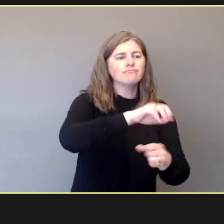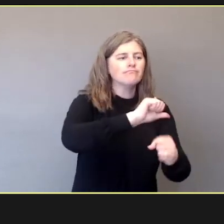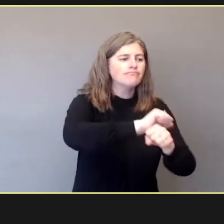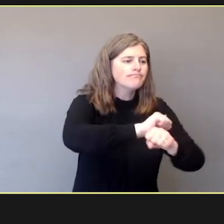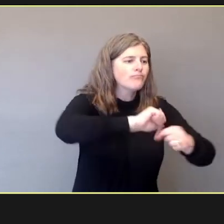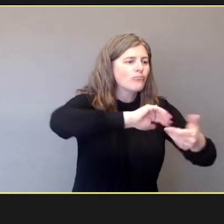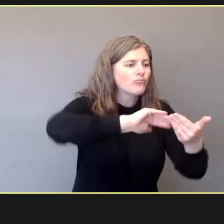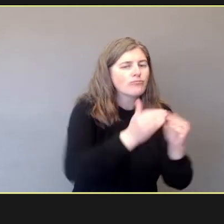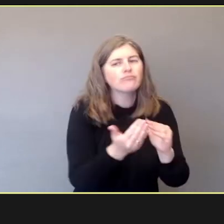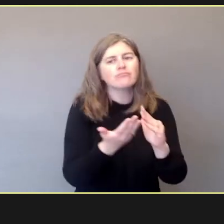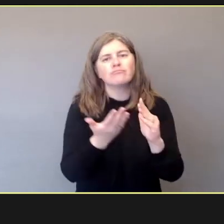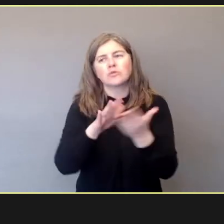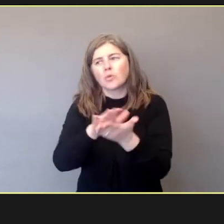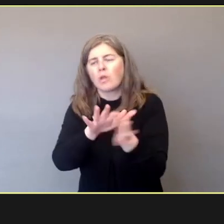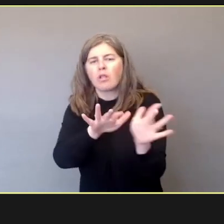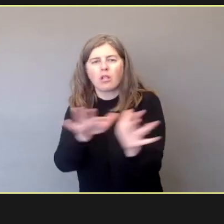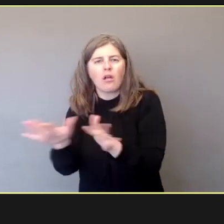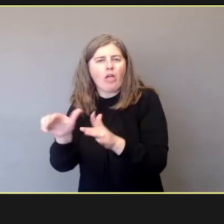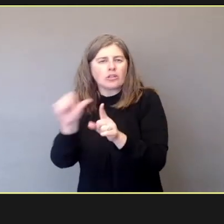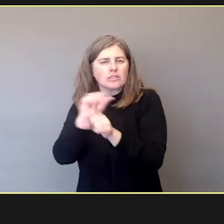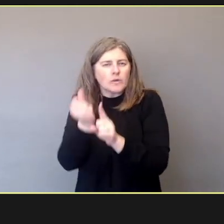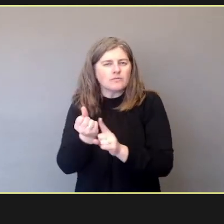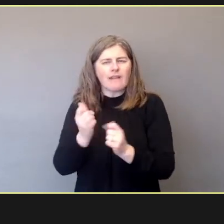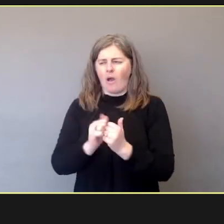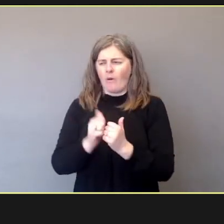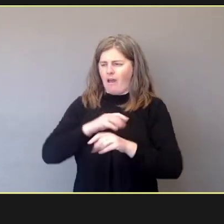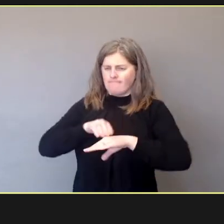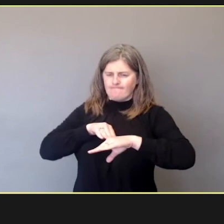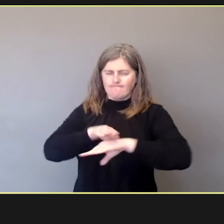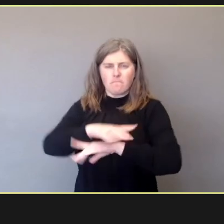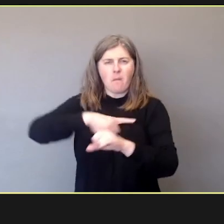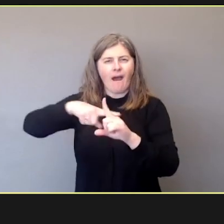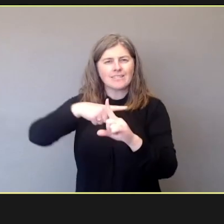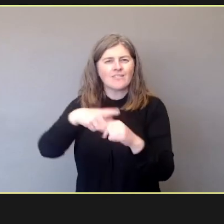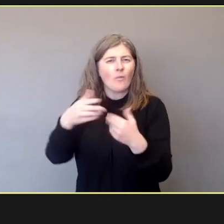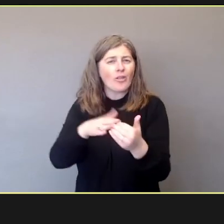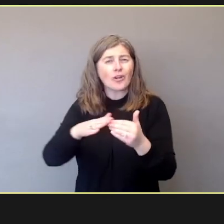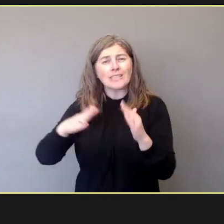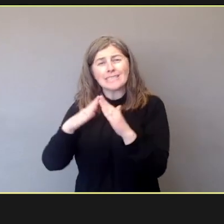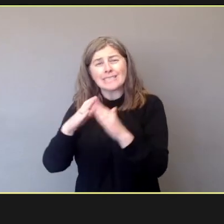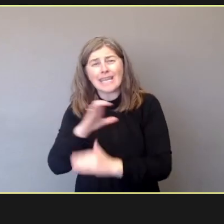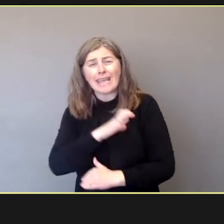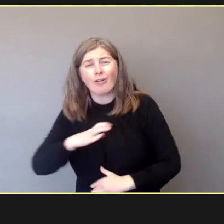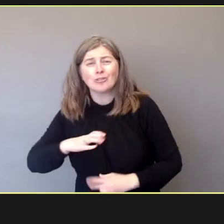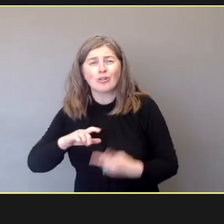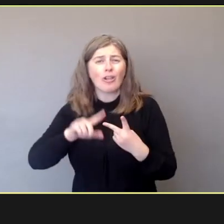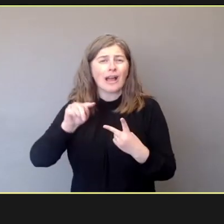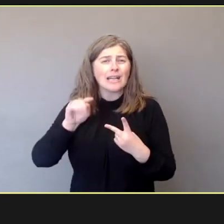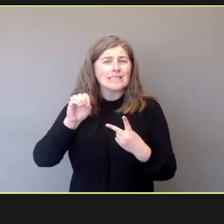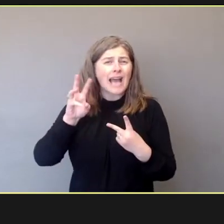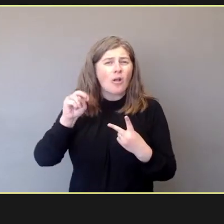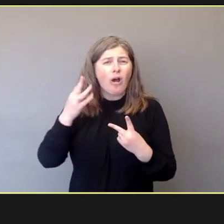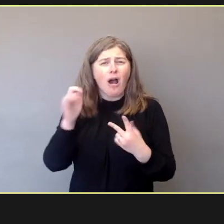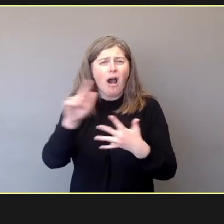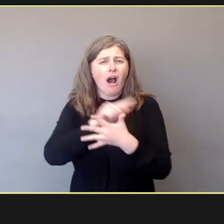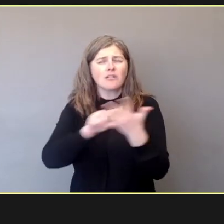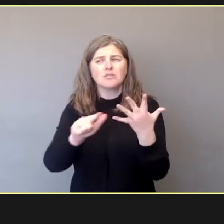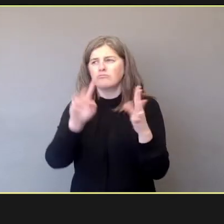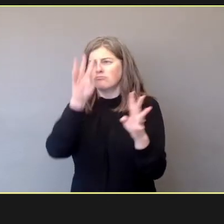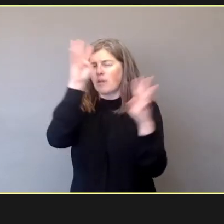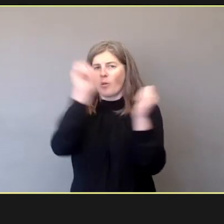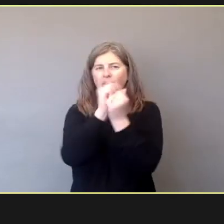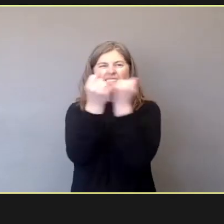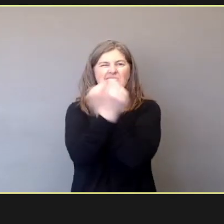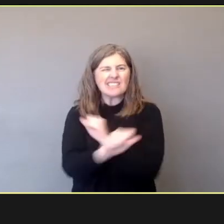community, and other situations, town hall, city council, whatever it is, to come up with a safe